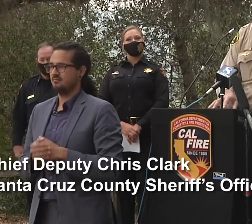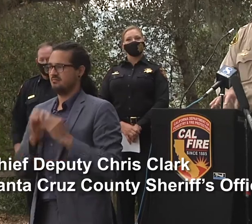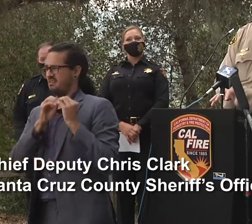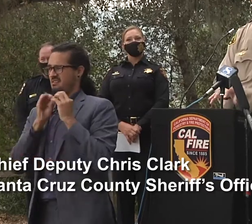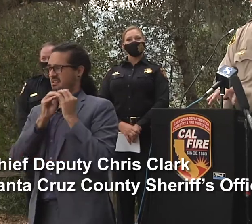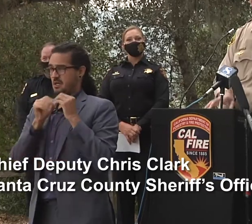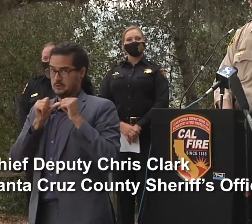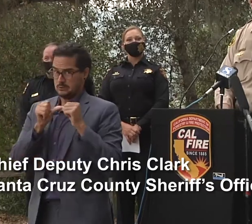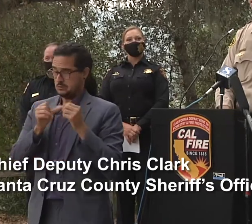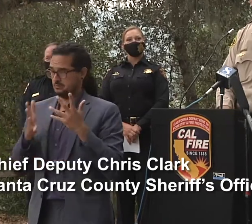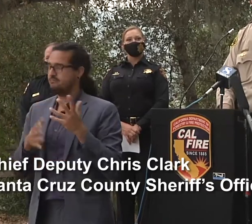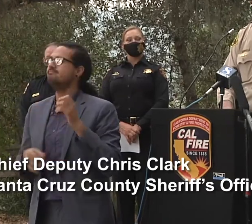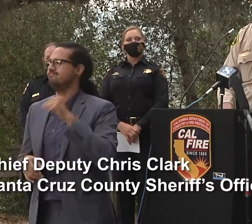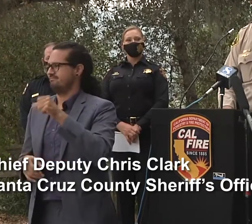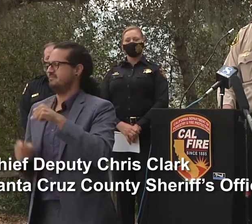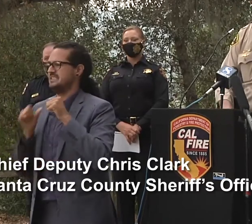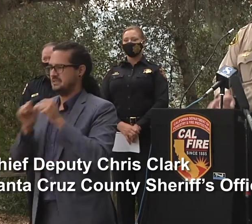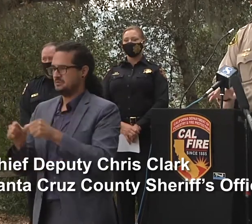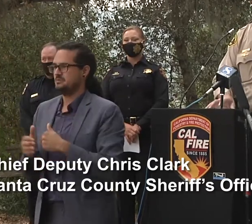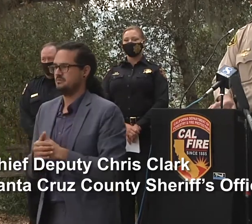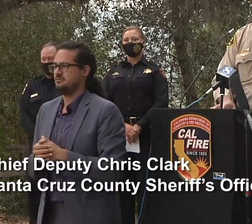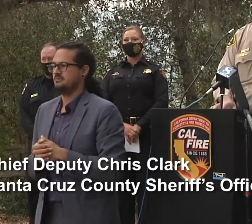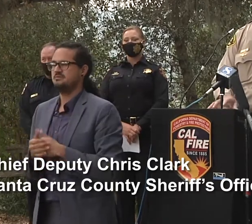this decedent,